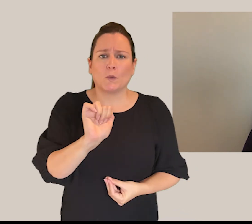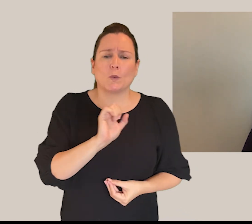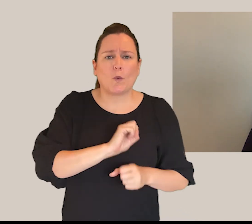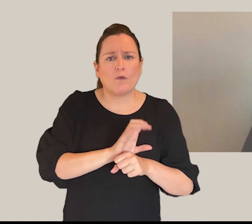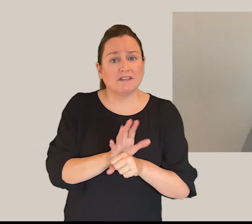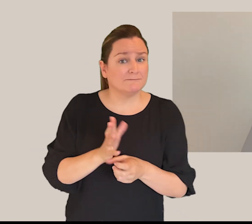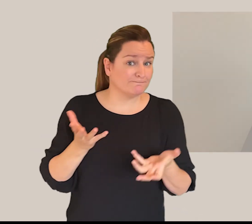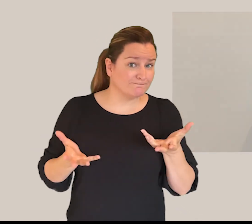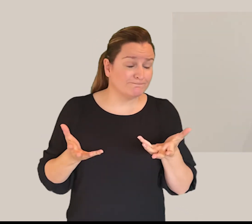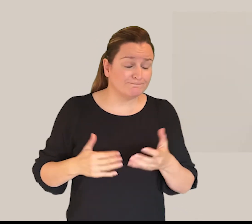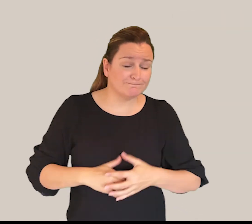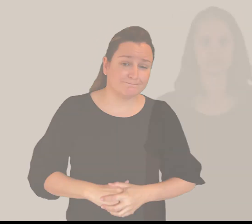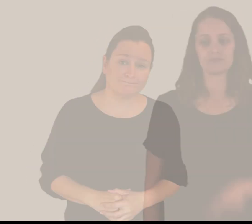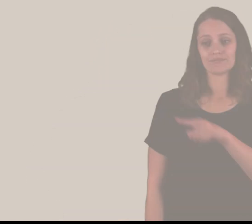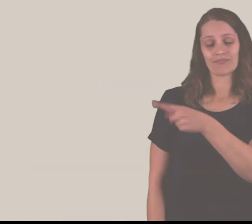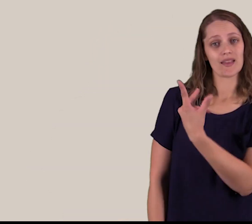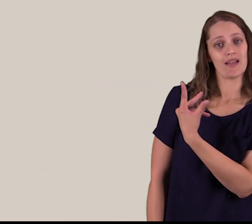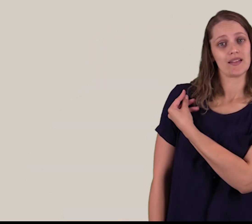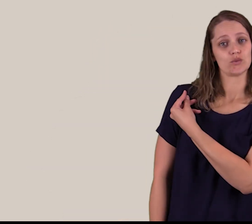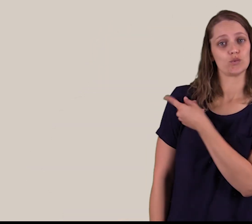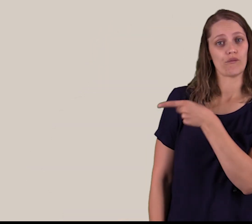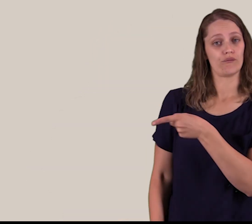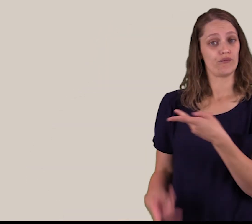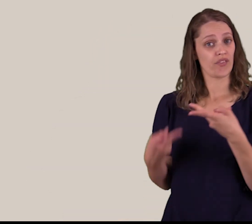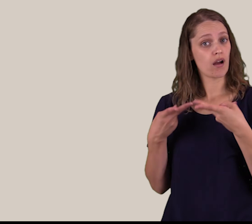severe disease.